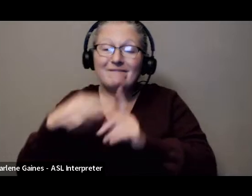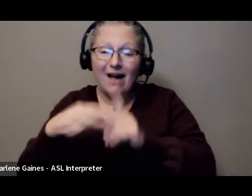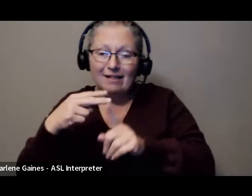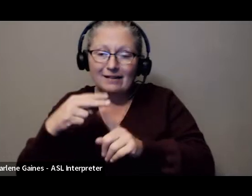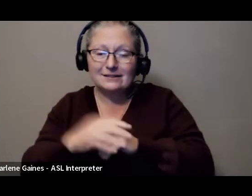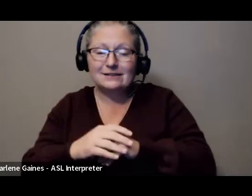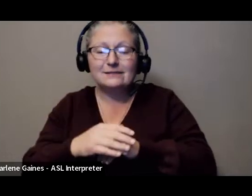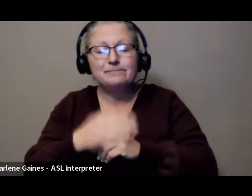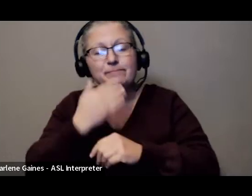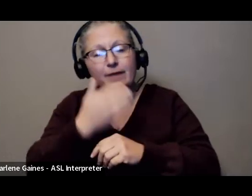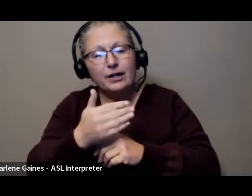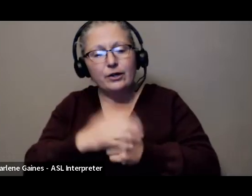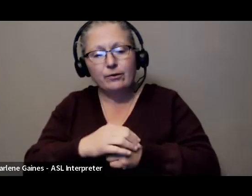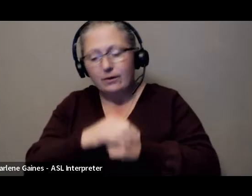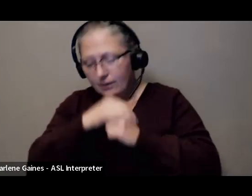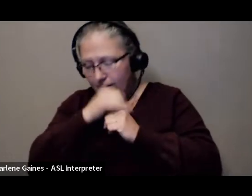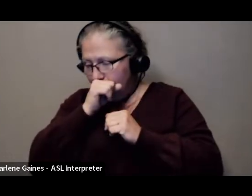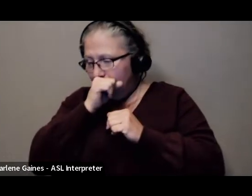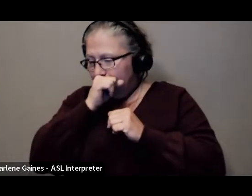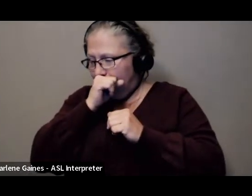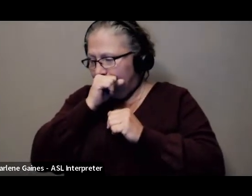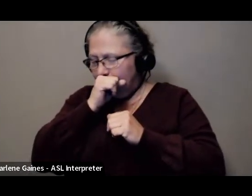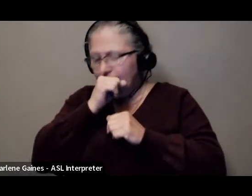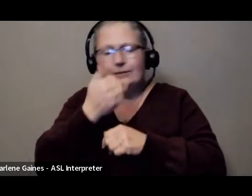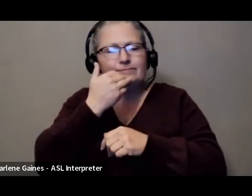you. Thank you.